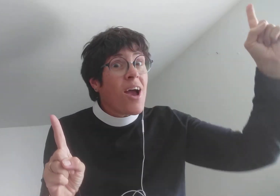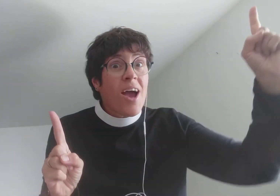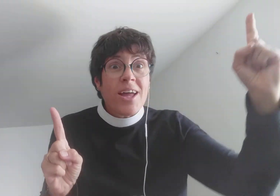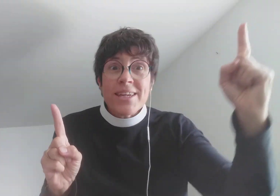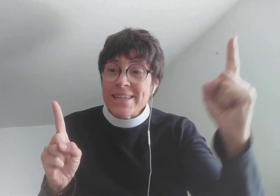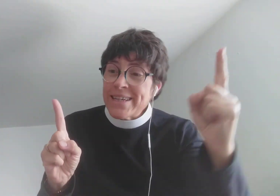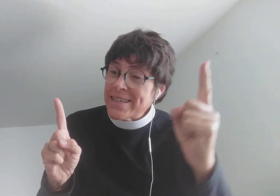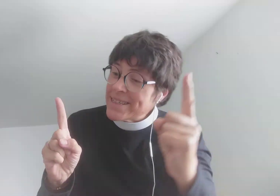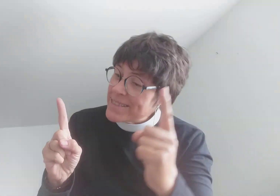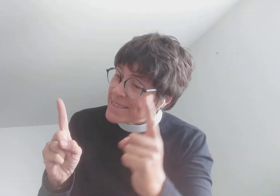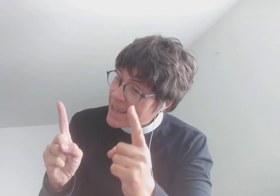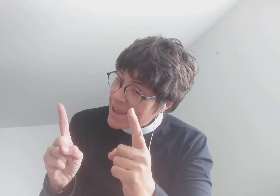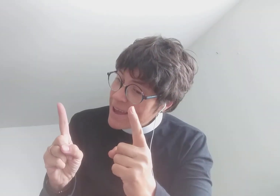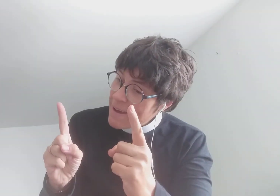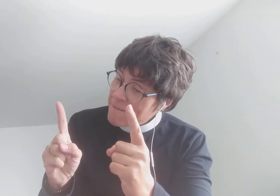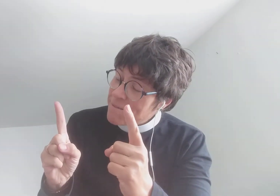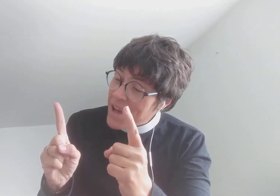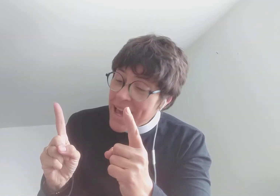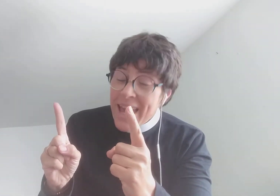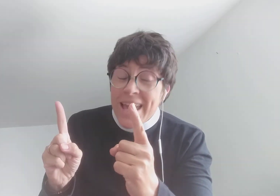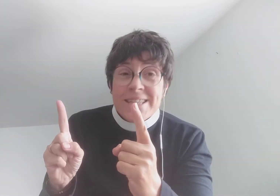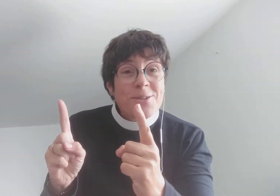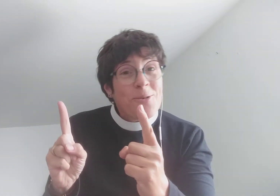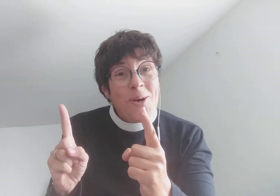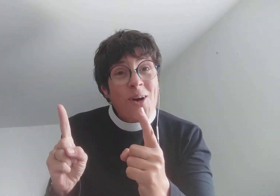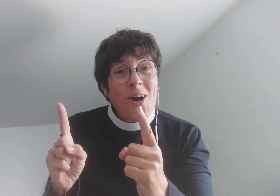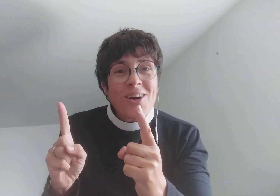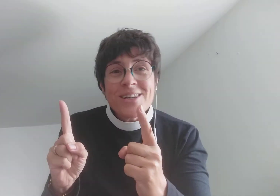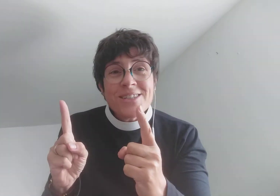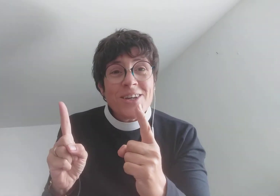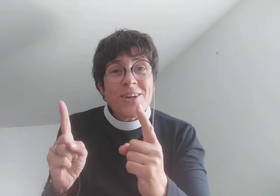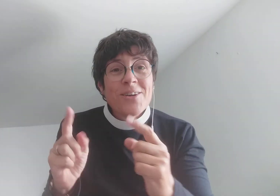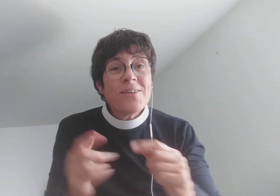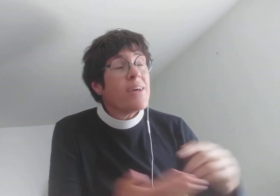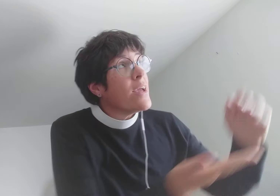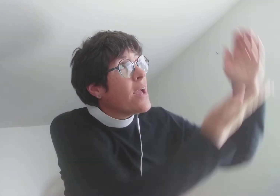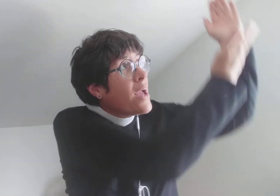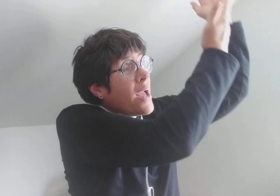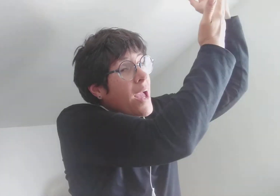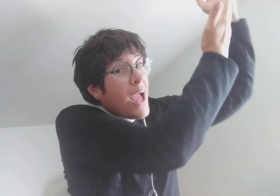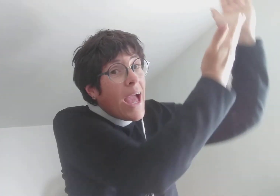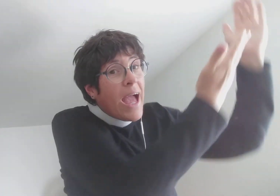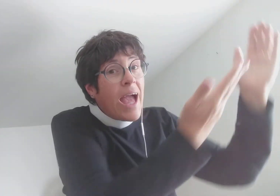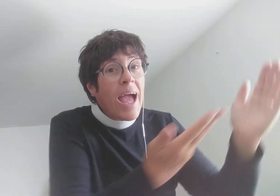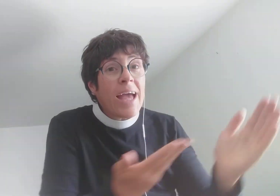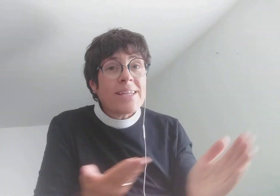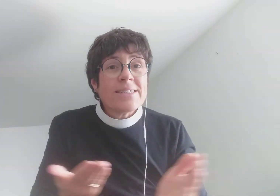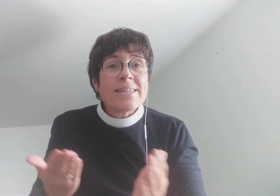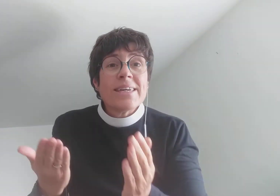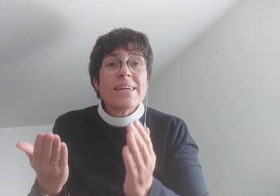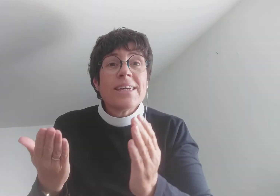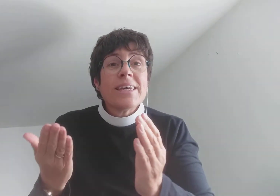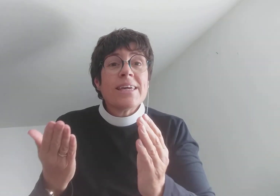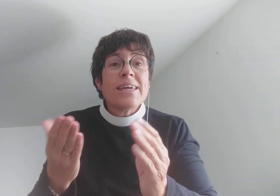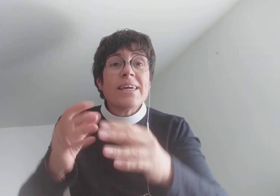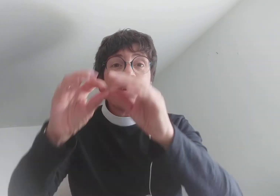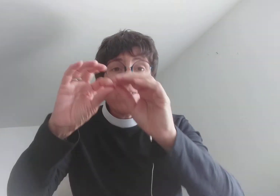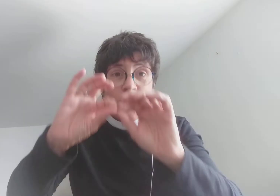turn his face toward you and give you